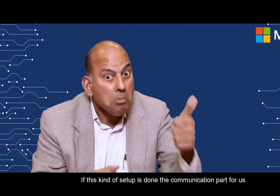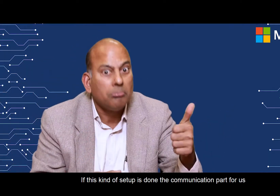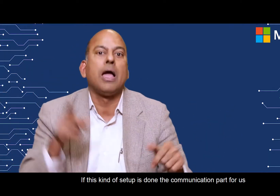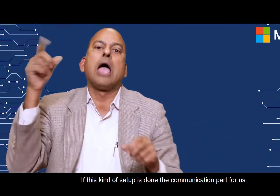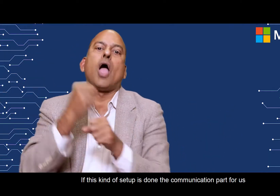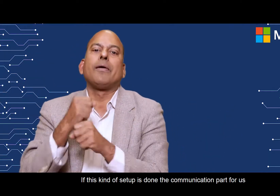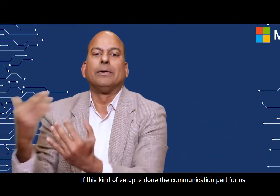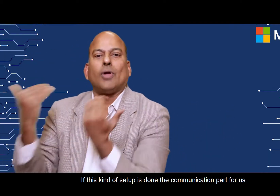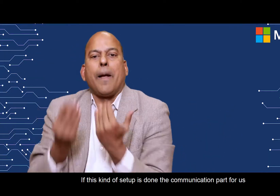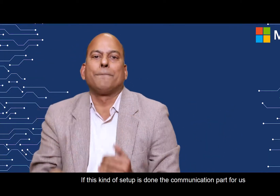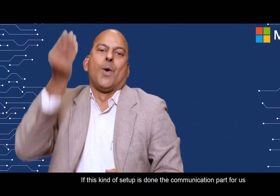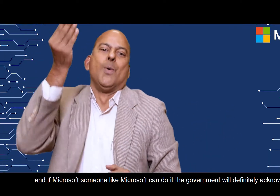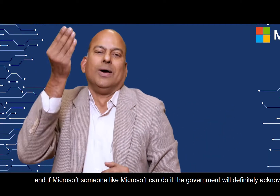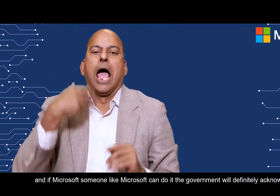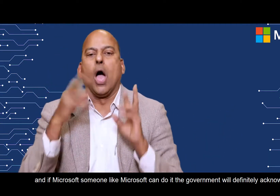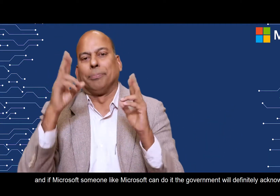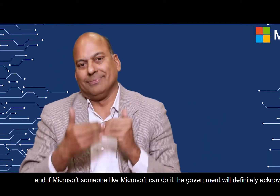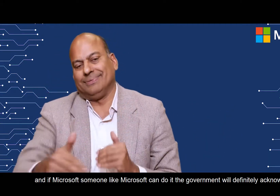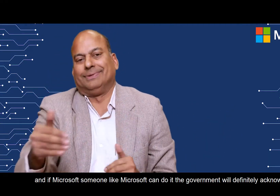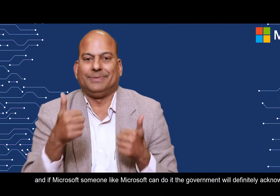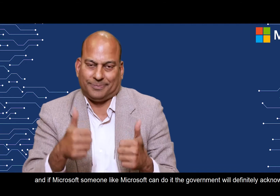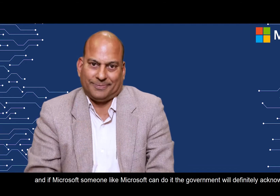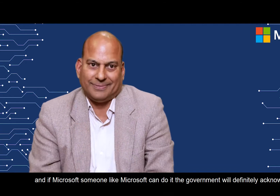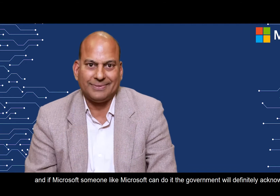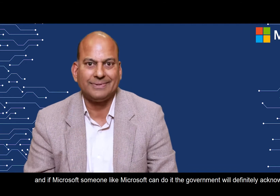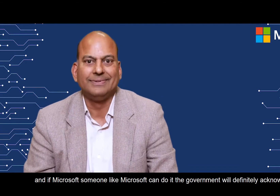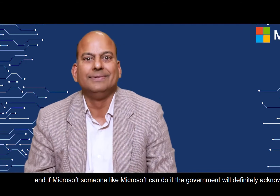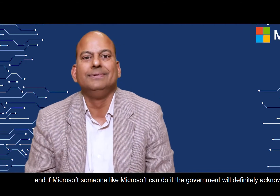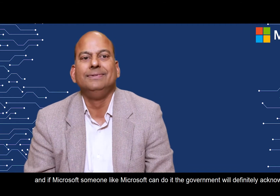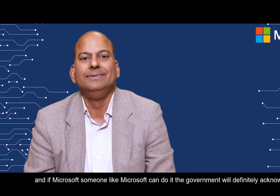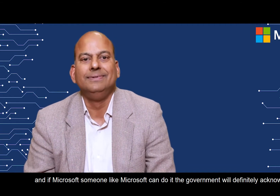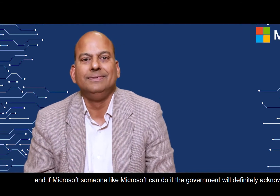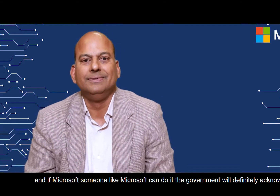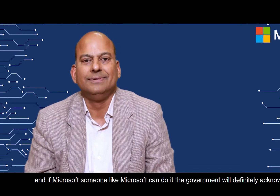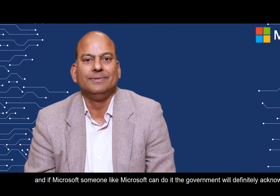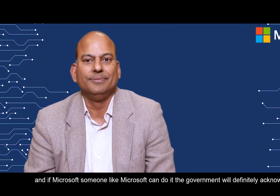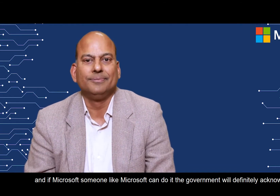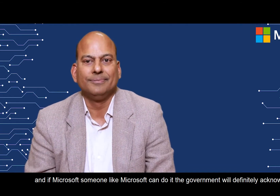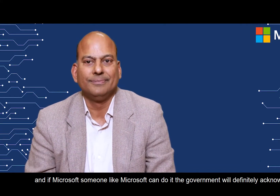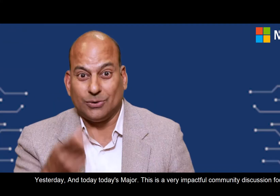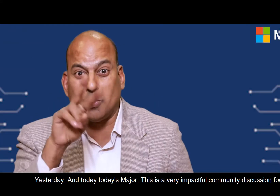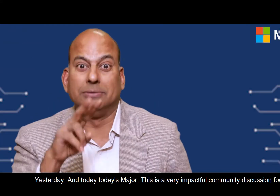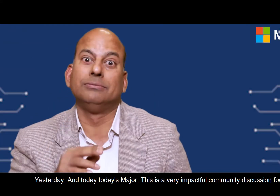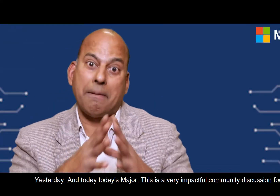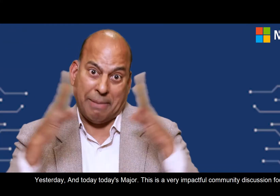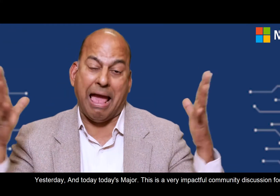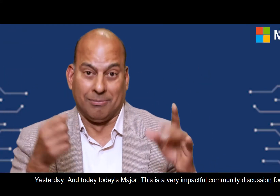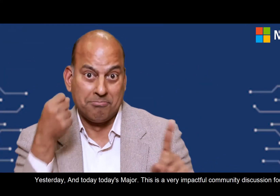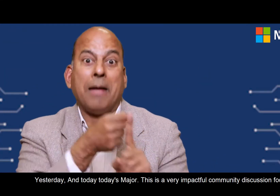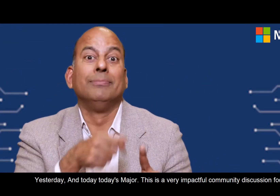the communication part for us, and if Microsoft, someone like Microsoft can do it, the government will definitely acknowledge. Yesterday and today, 2 days,